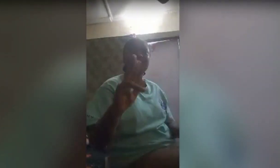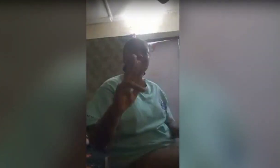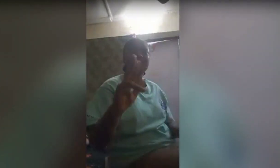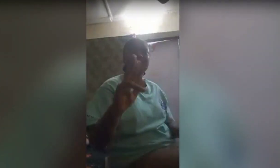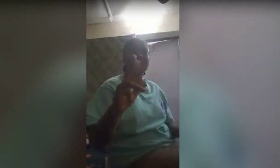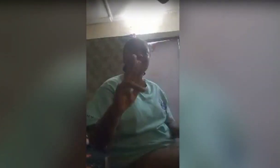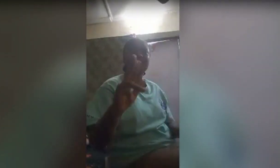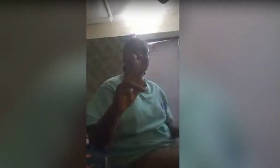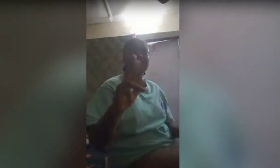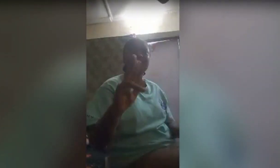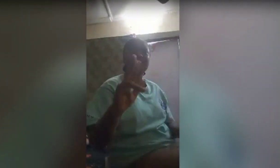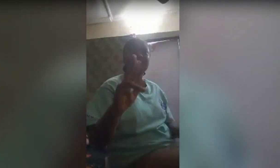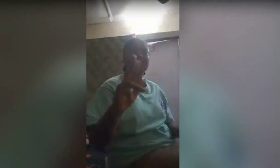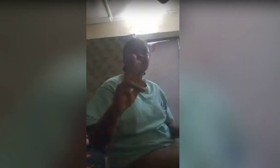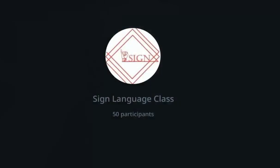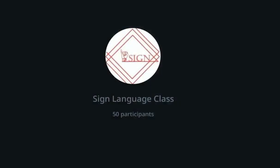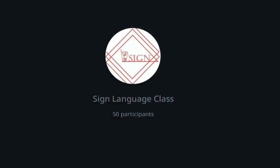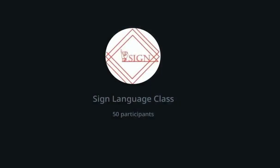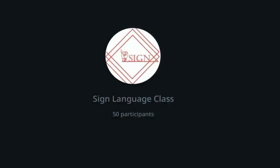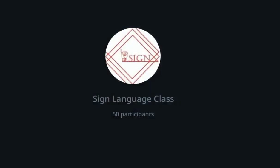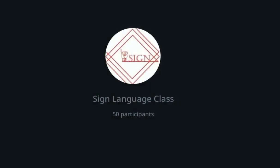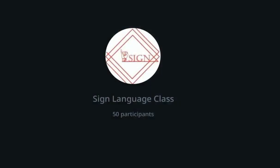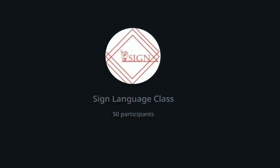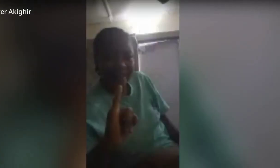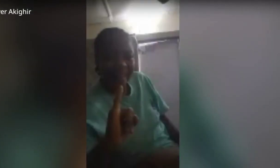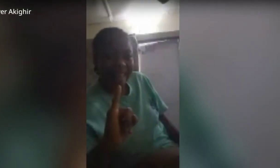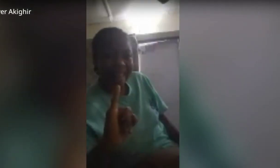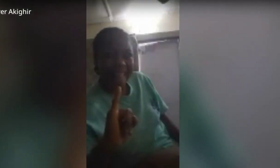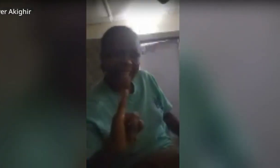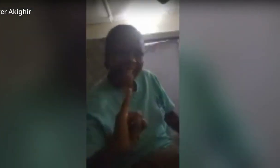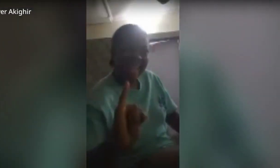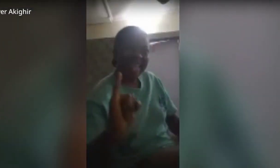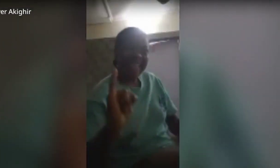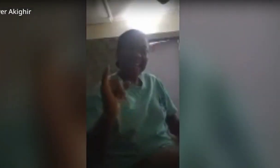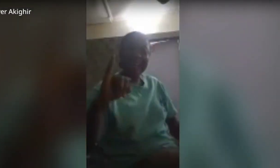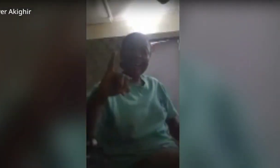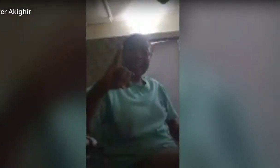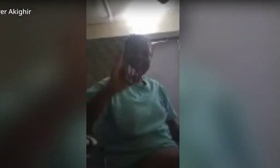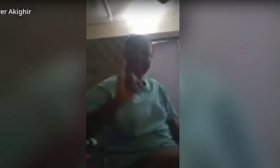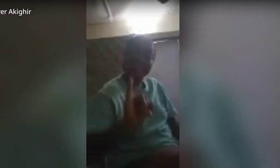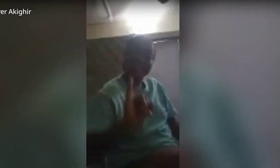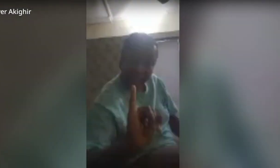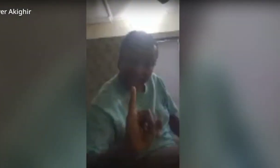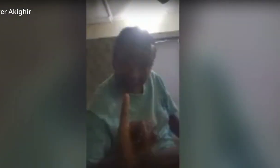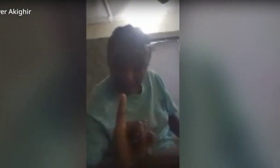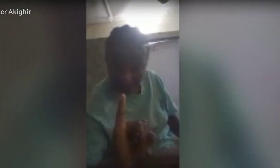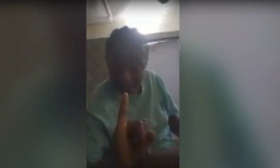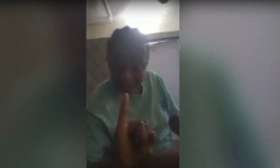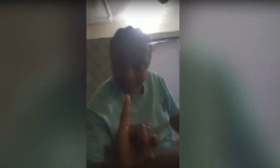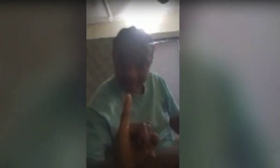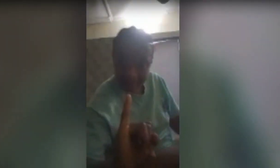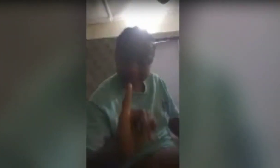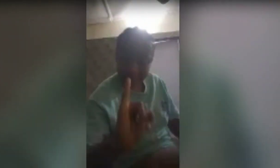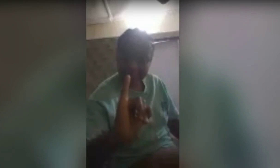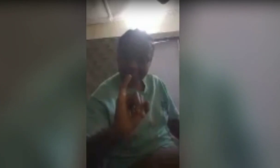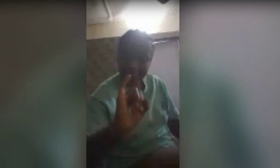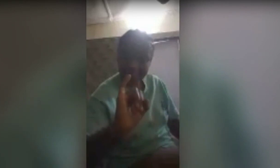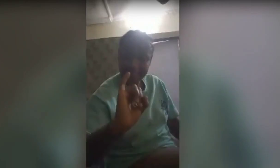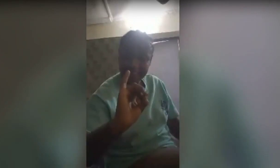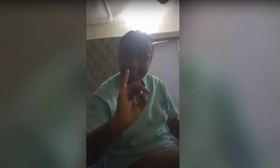I. This is I. Good. This is I, right? Yes, correct. And this